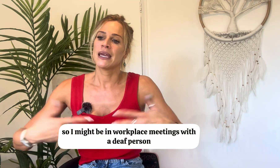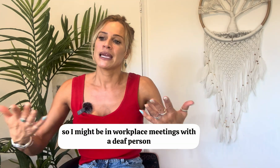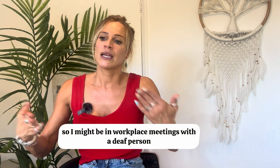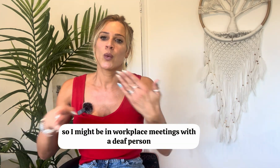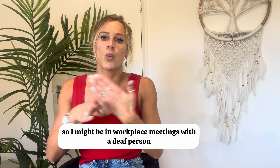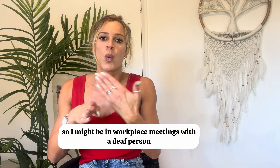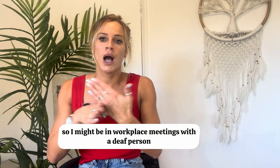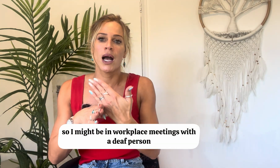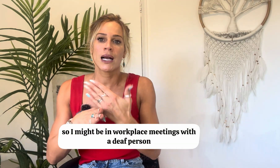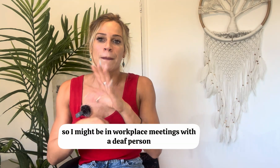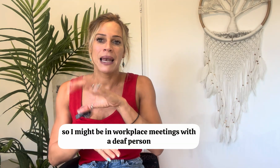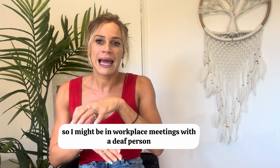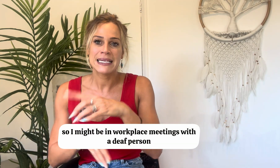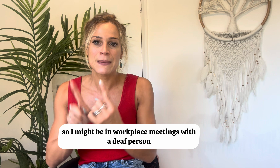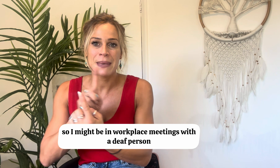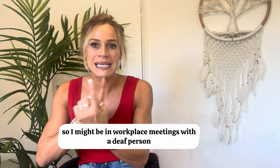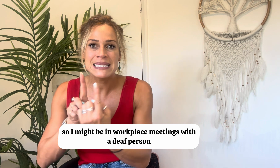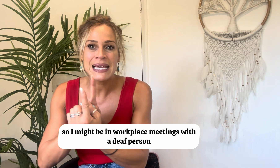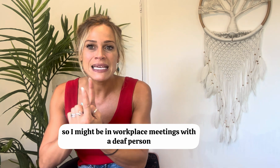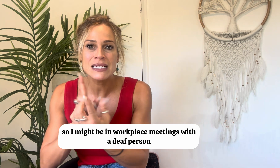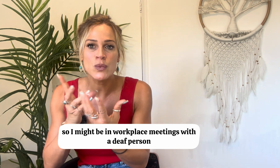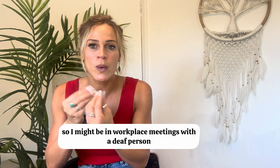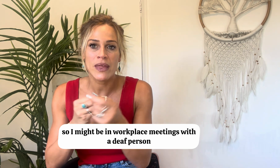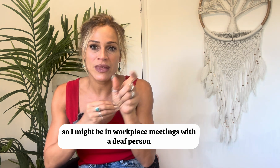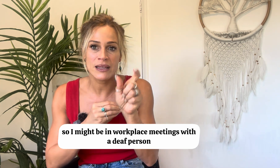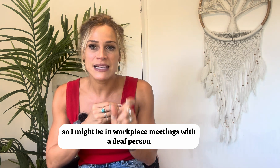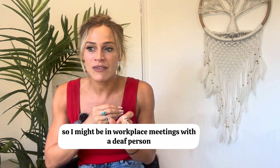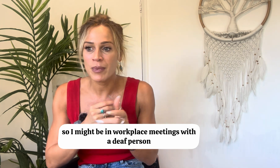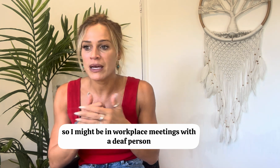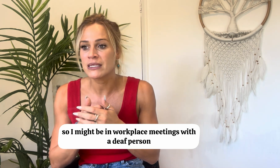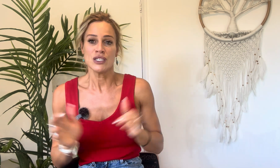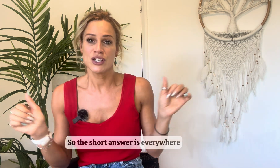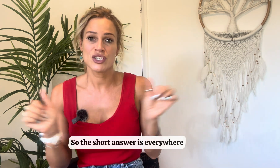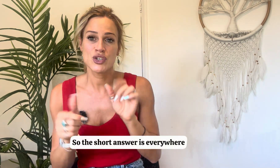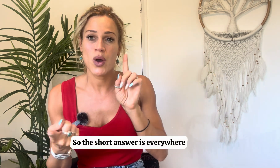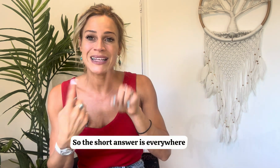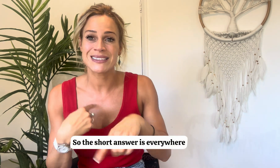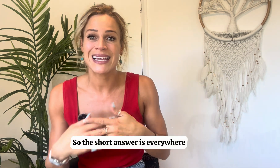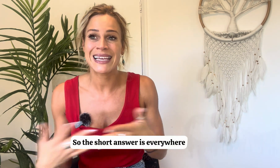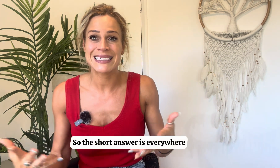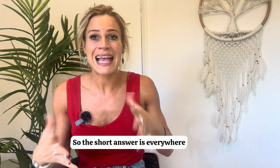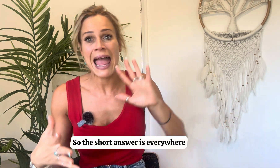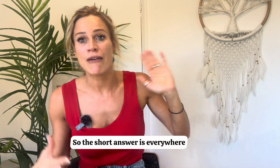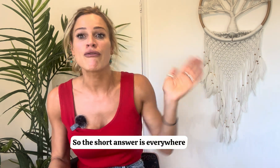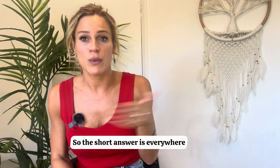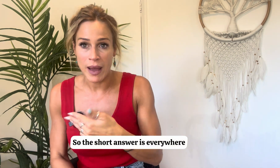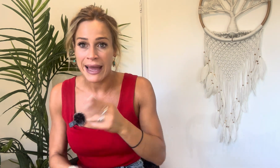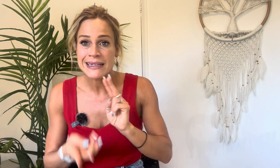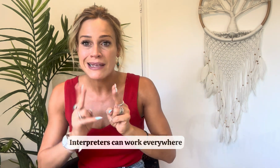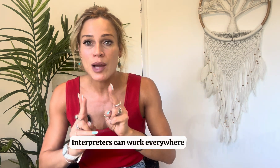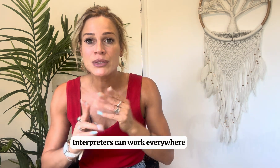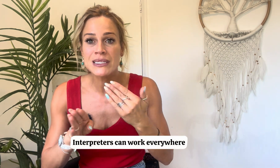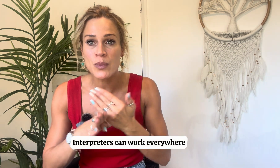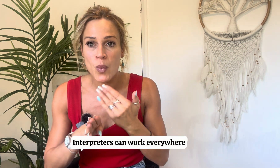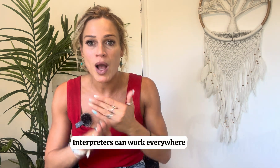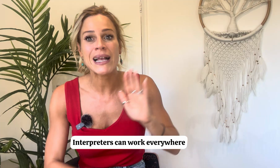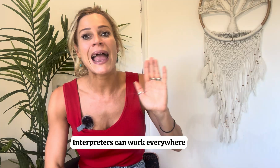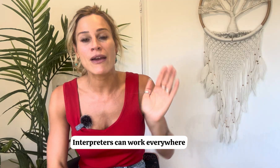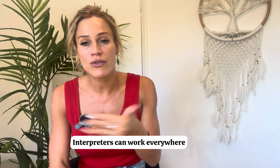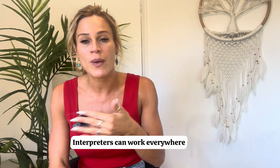in workplace meetings with a deaf person. So the short answer is everywhere. Interpreters can work everywhere, and